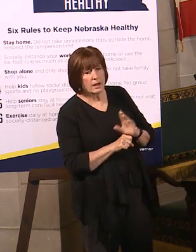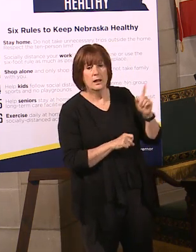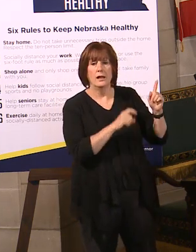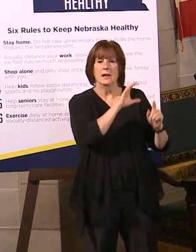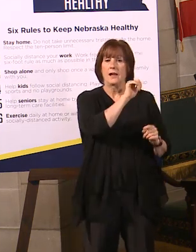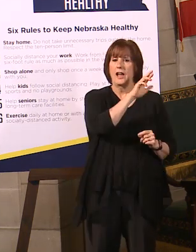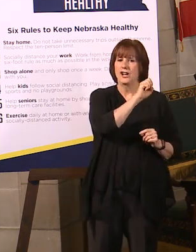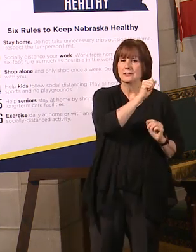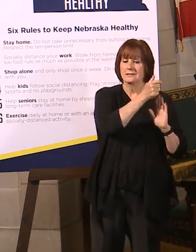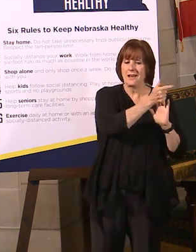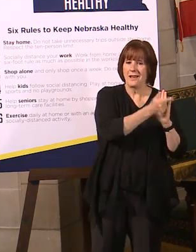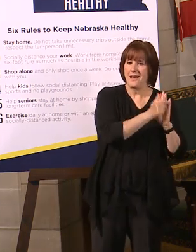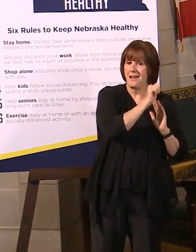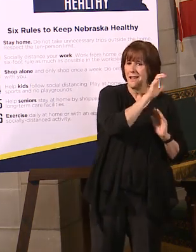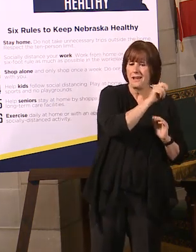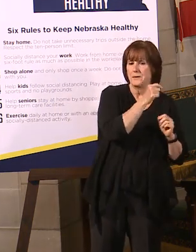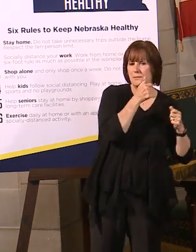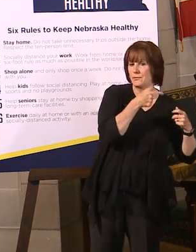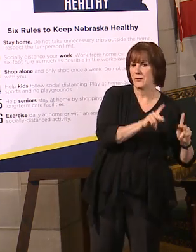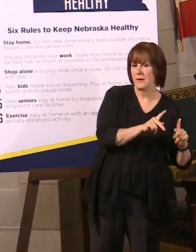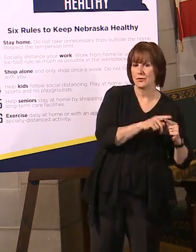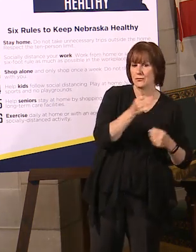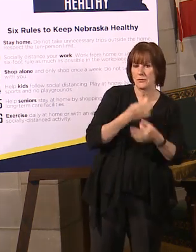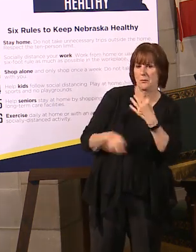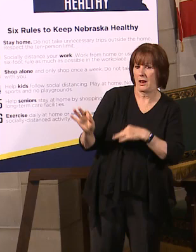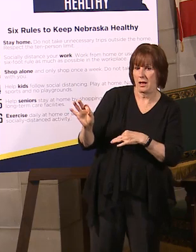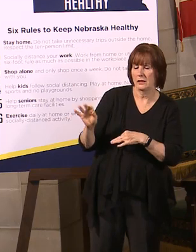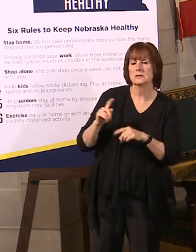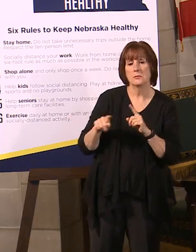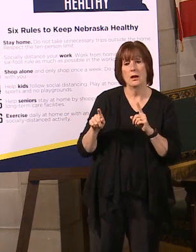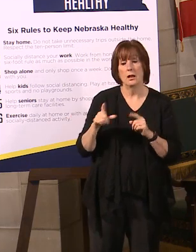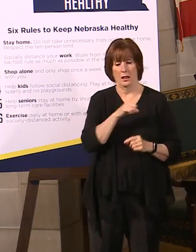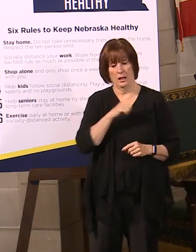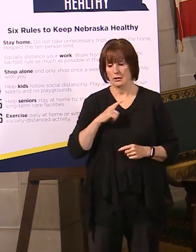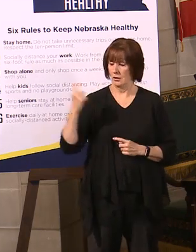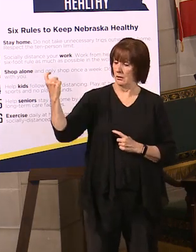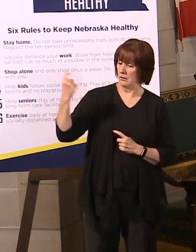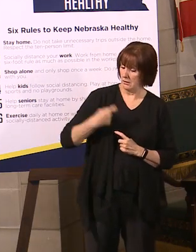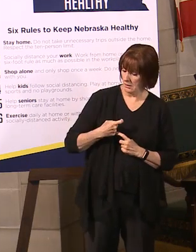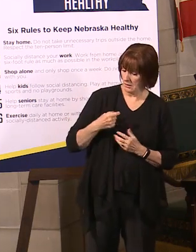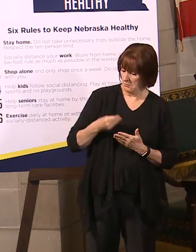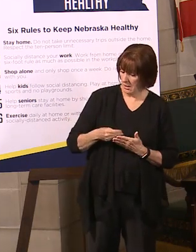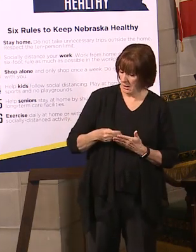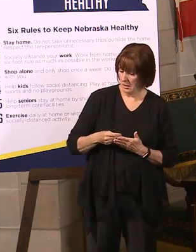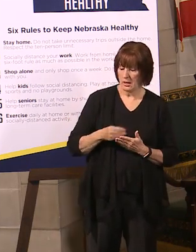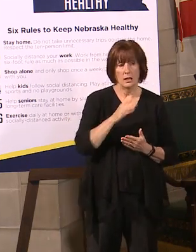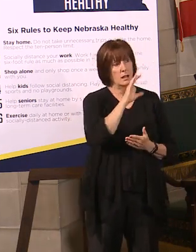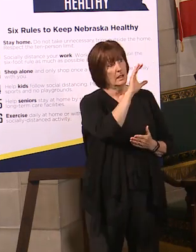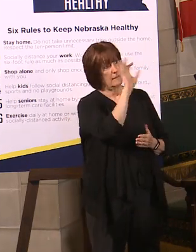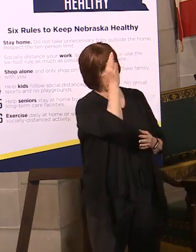by the CARES Act money, but the general idea is to replace the money the legislature appropriated with CARES Act money.